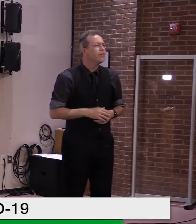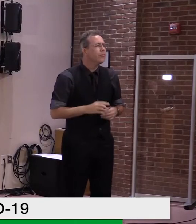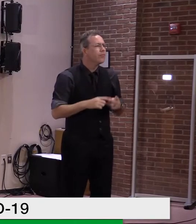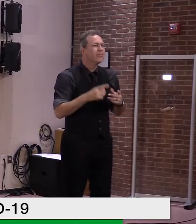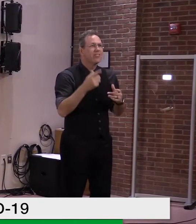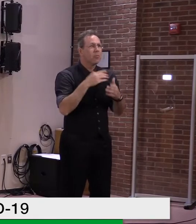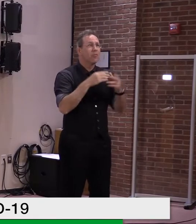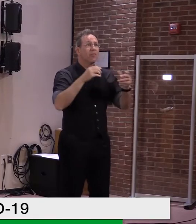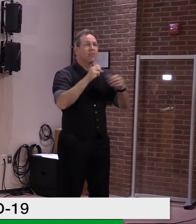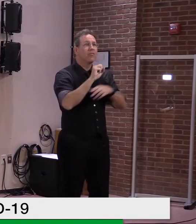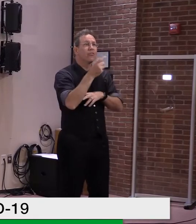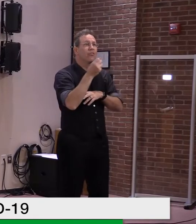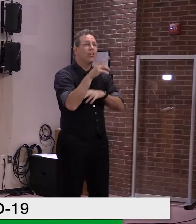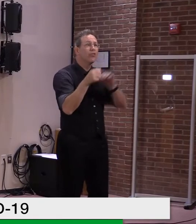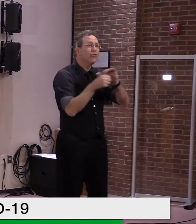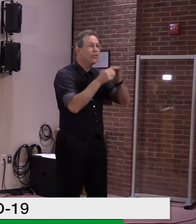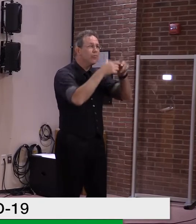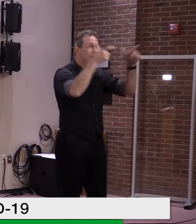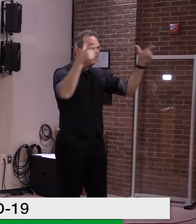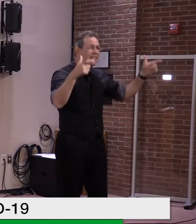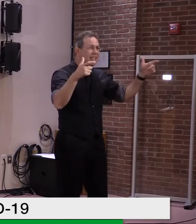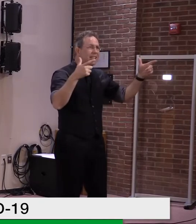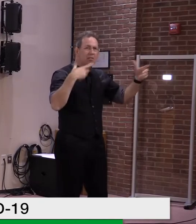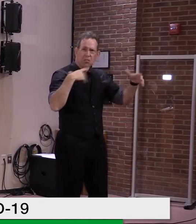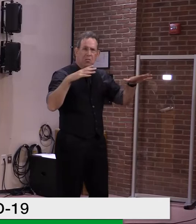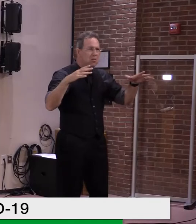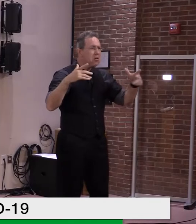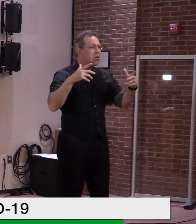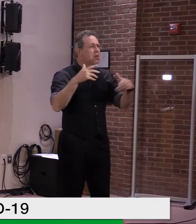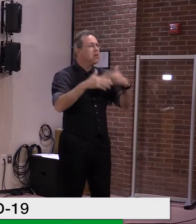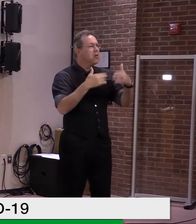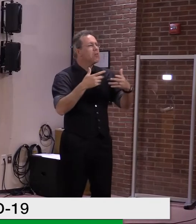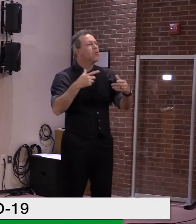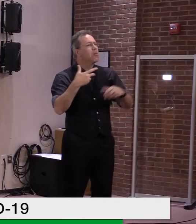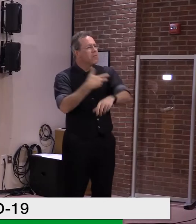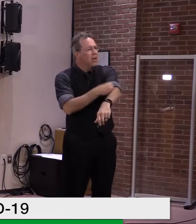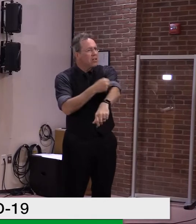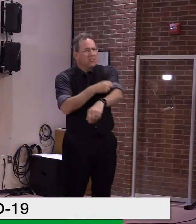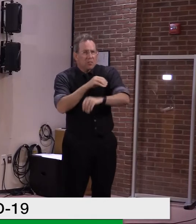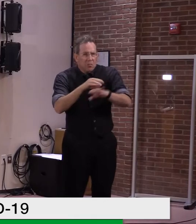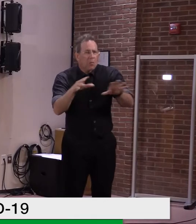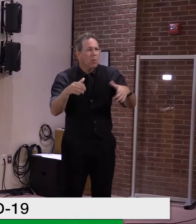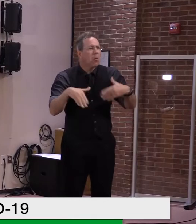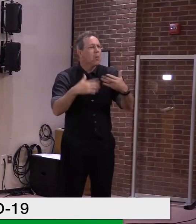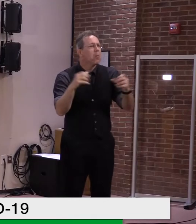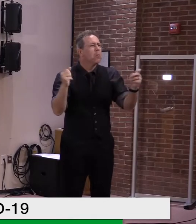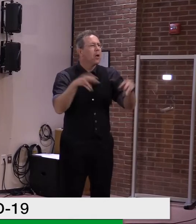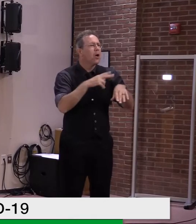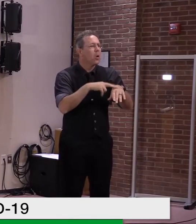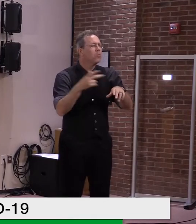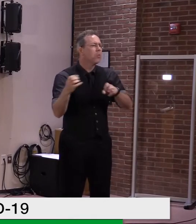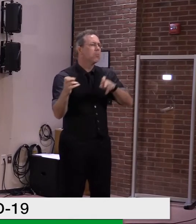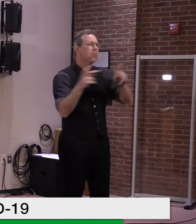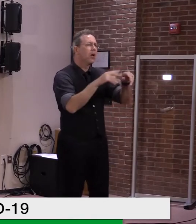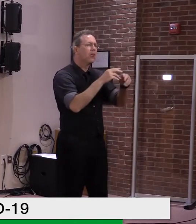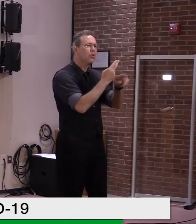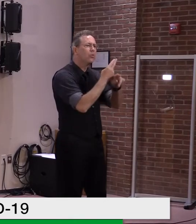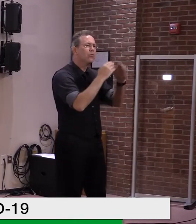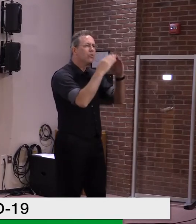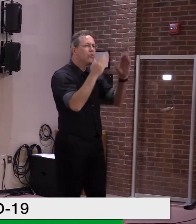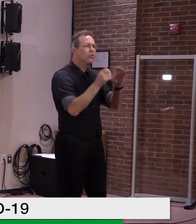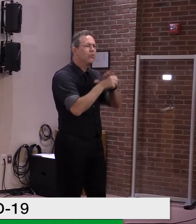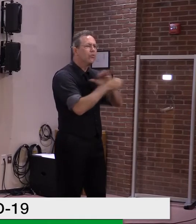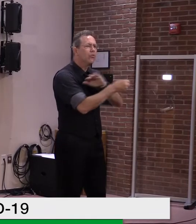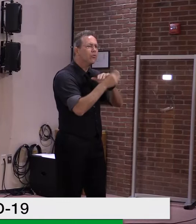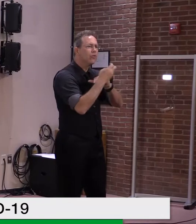that people are getting vaccinated. So there are all these opportunities now that we're doing, including keeping the